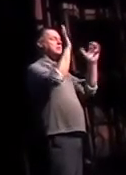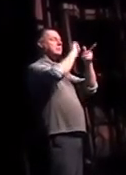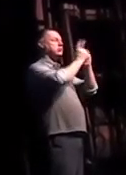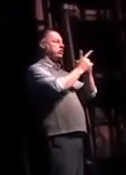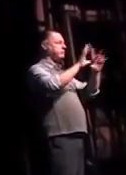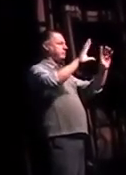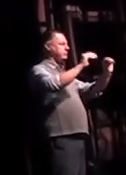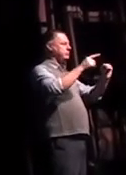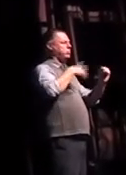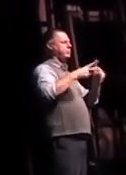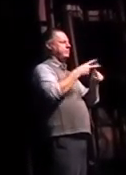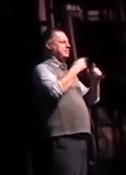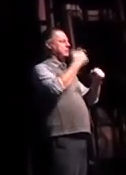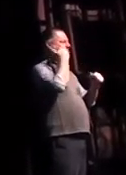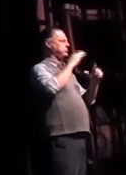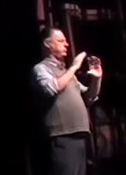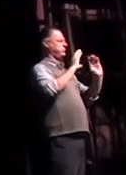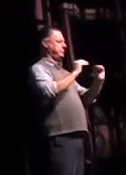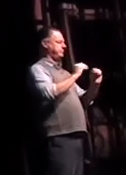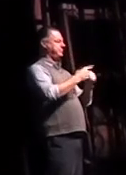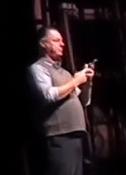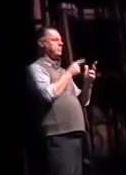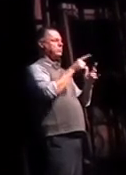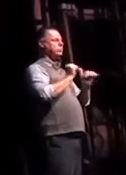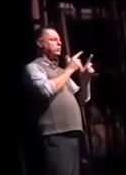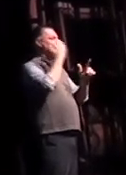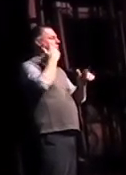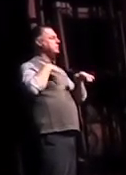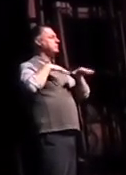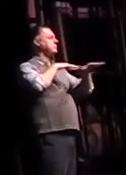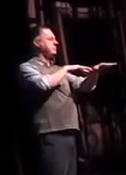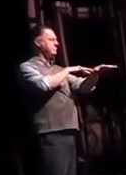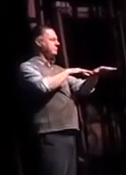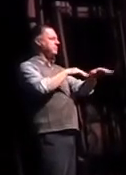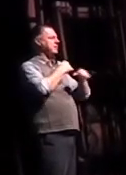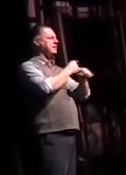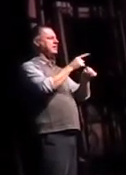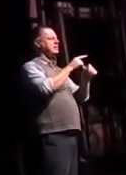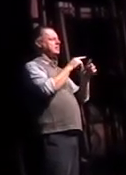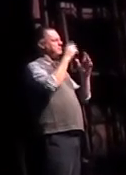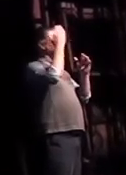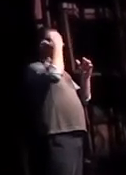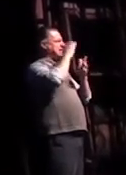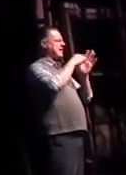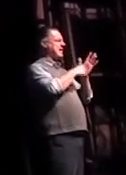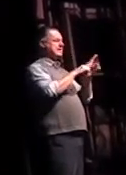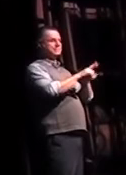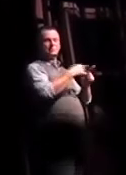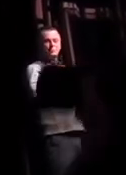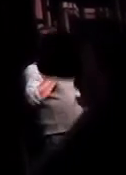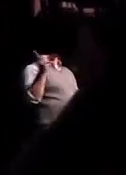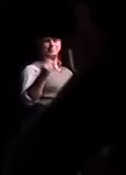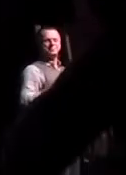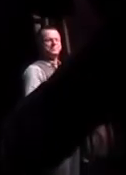change. You want violence against women to stop. You attend the women's marches. You wear your pussy hats, and so do I.